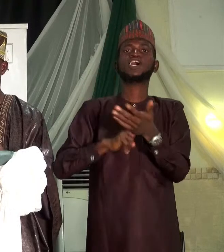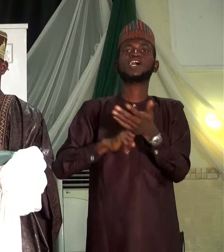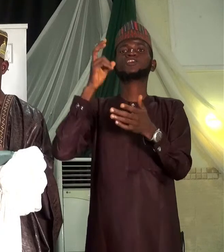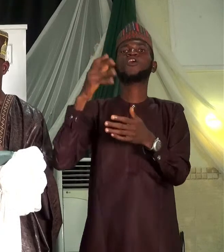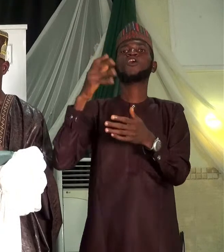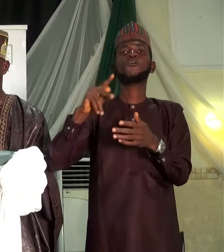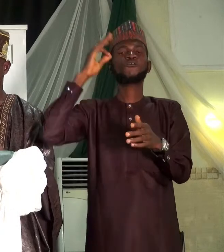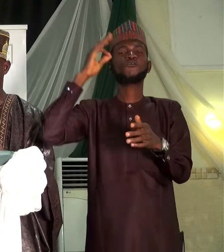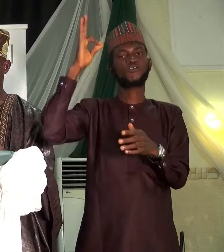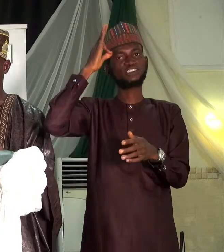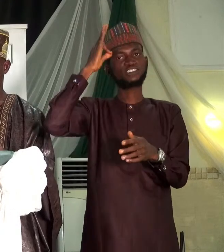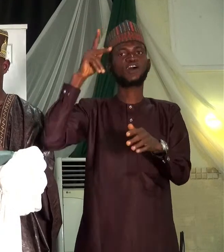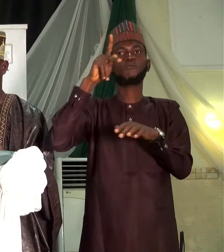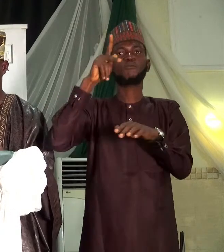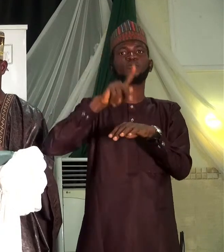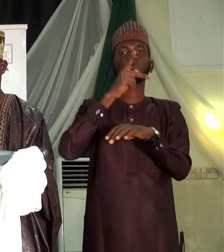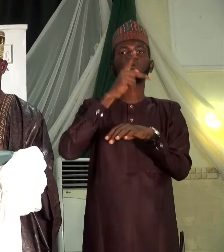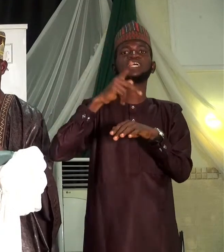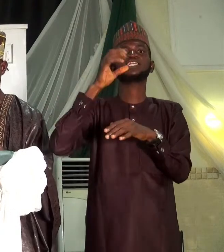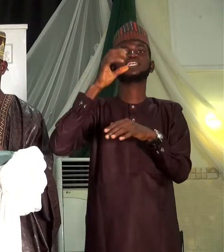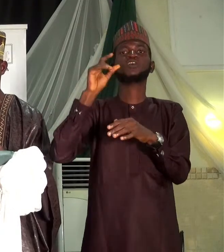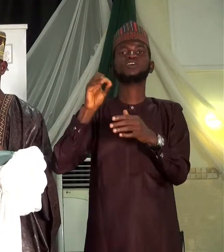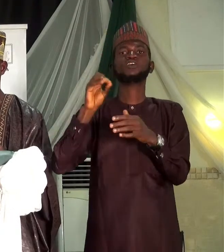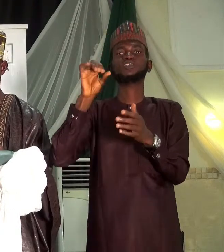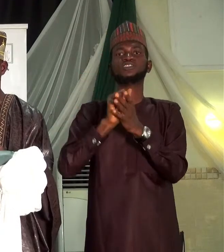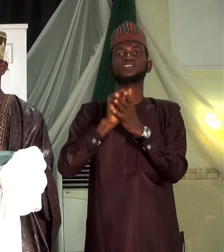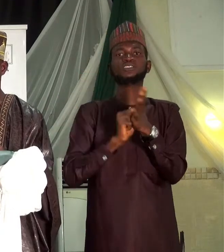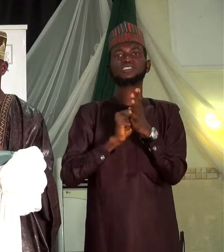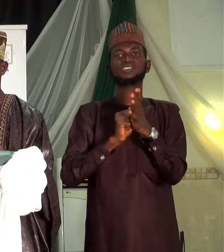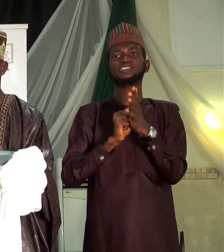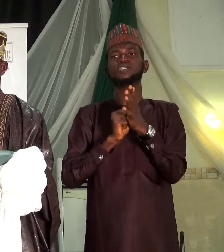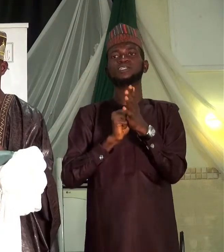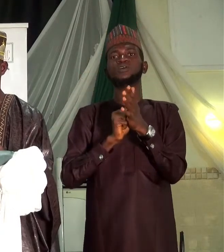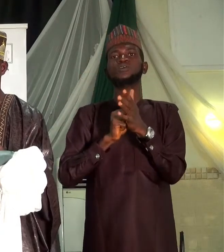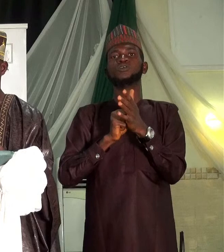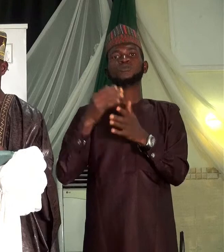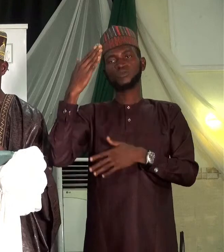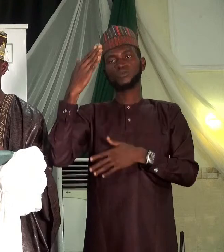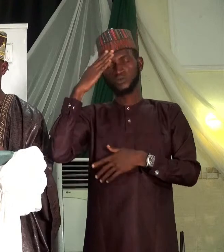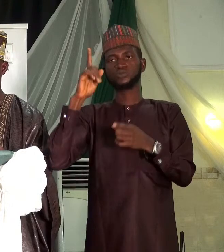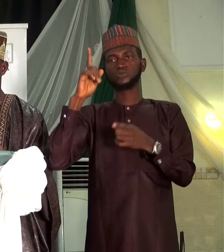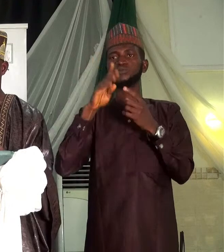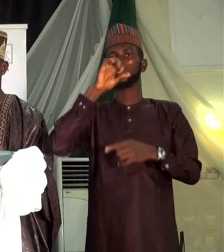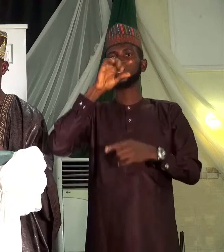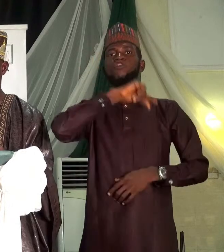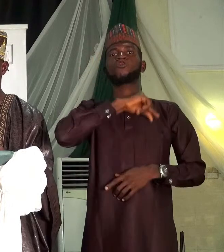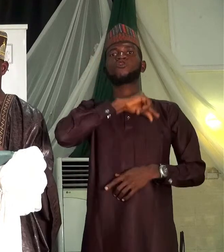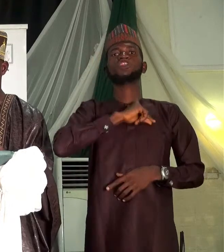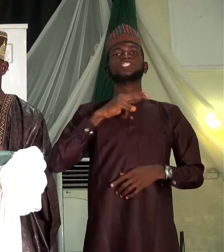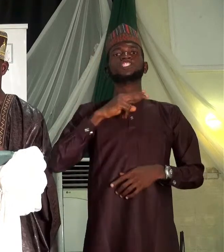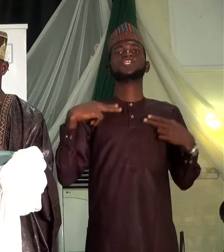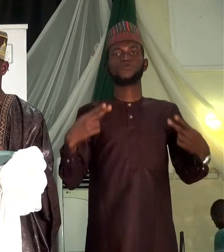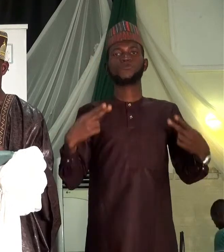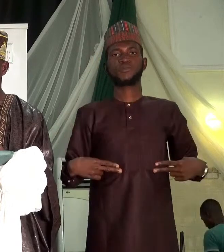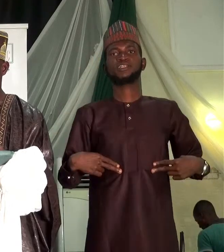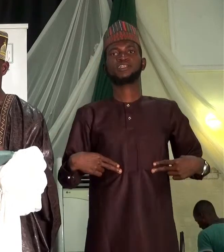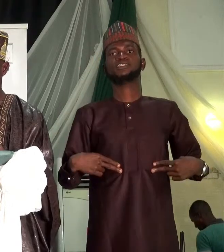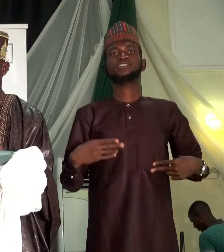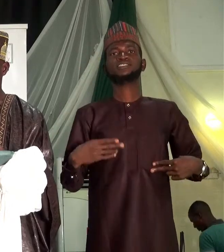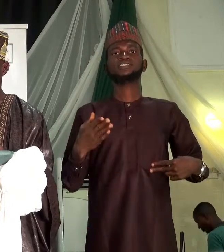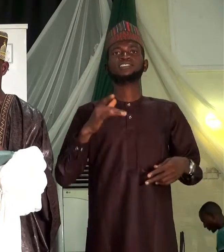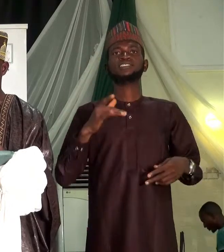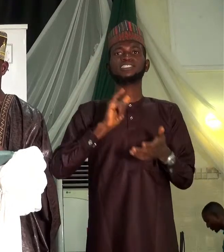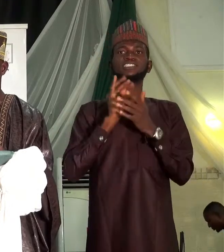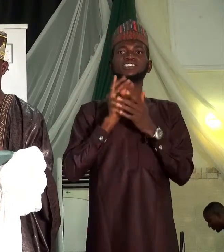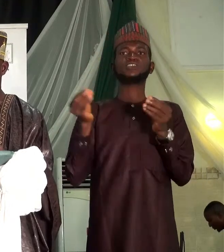Polytechnic Ayede or your state. We have known him to be a quality human being before then. That is just adding